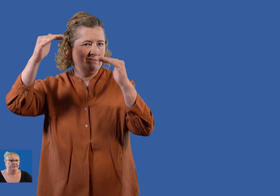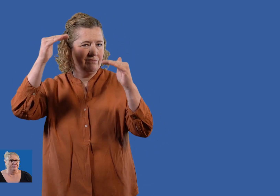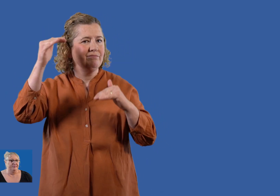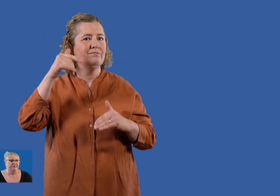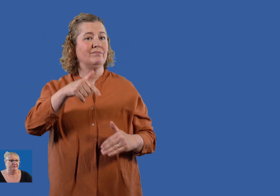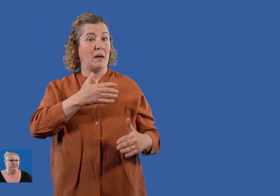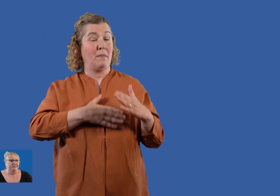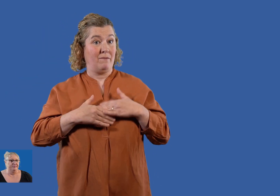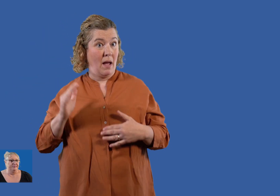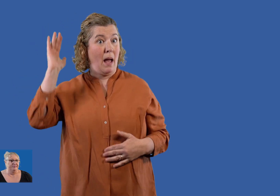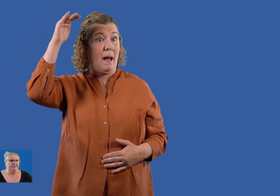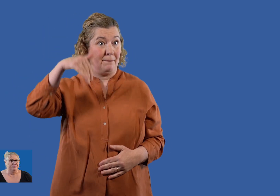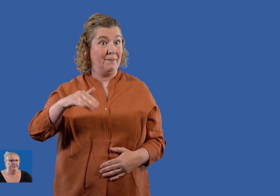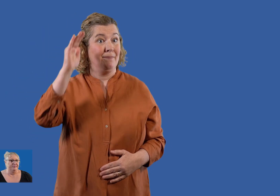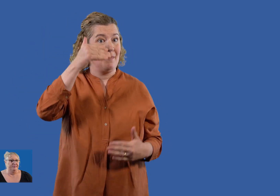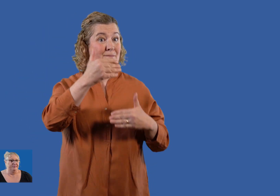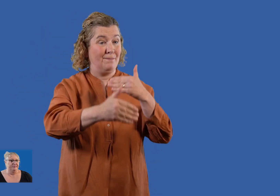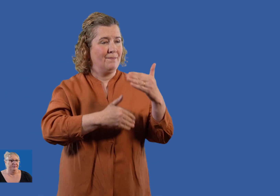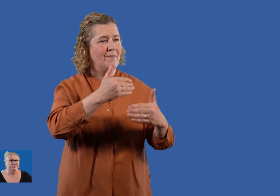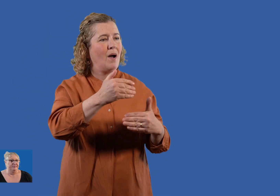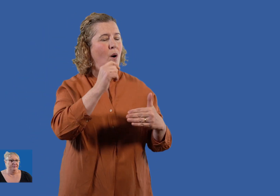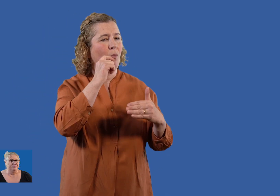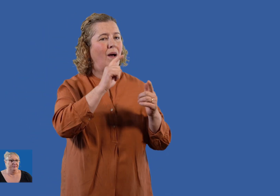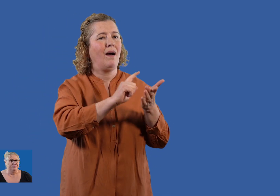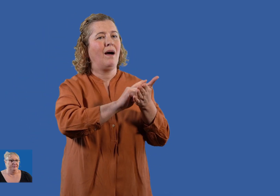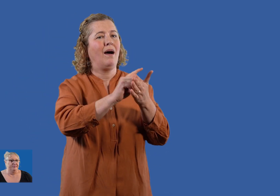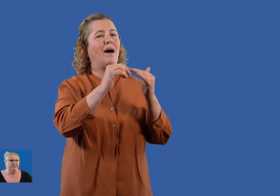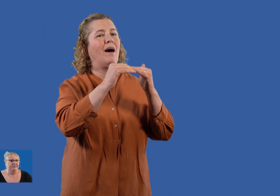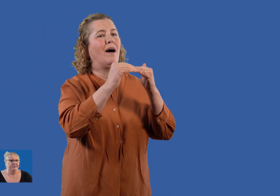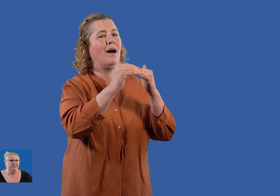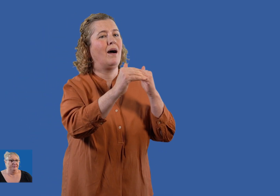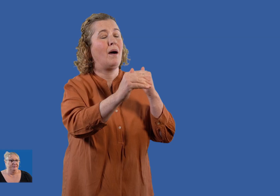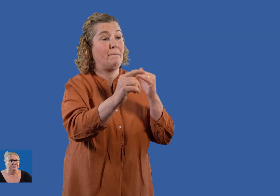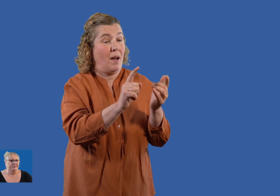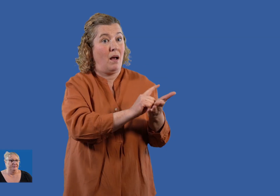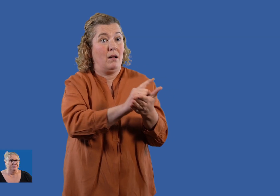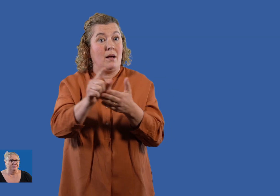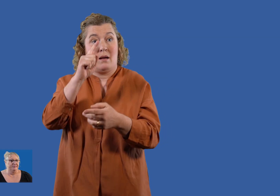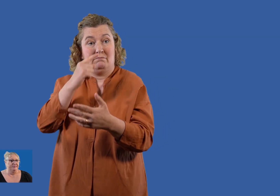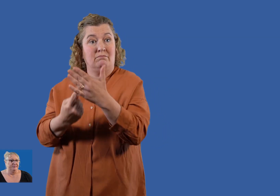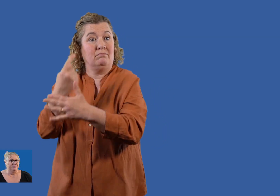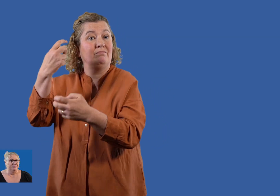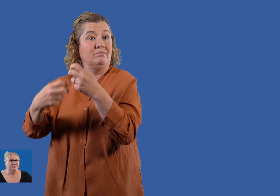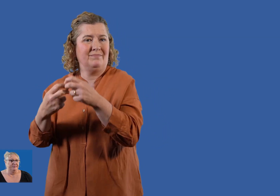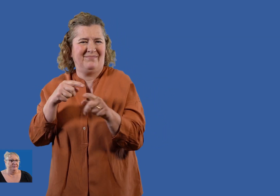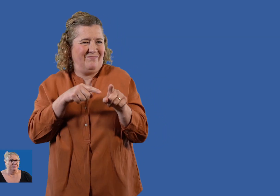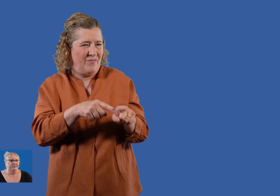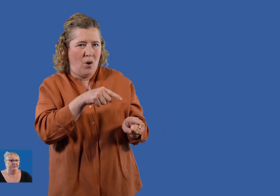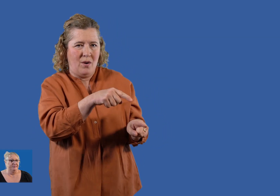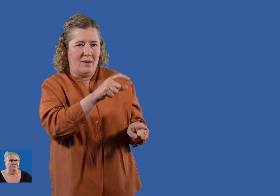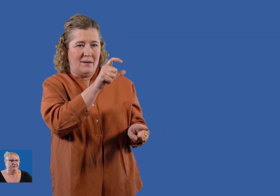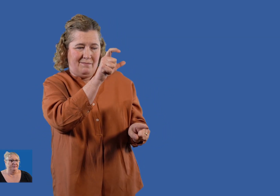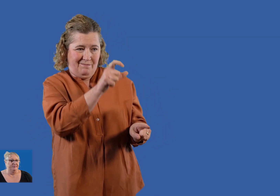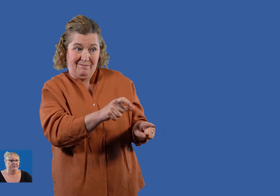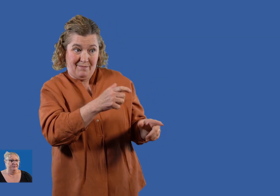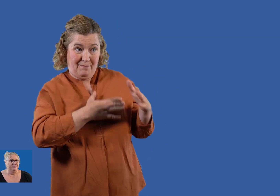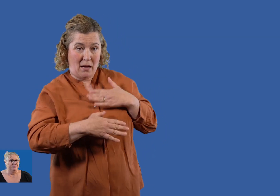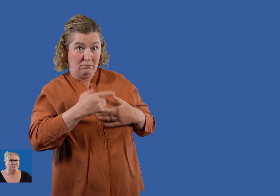and then becomes stable over time, but it can lead to impairment, and that's dependent on the severity of the behaviour.